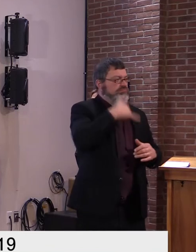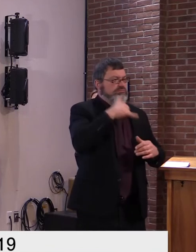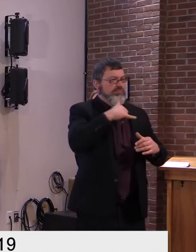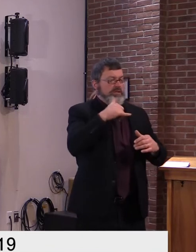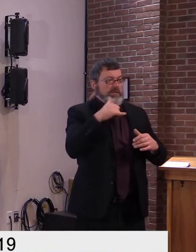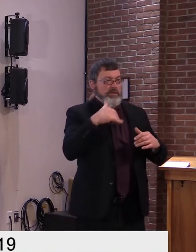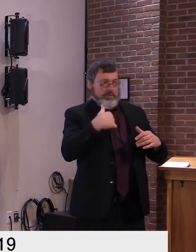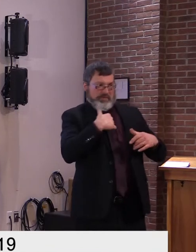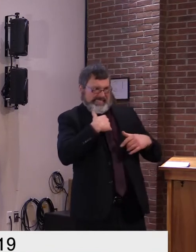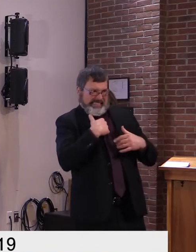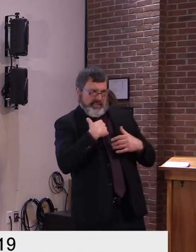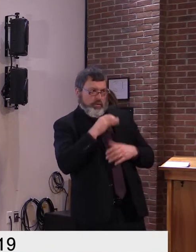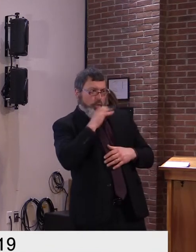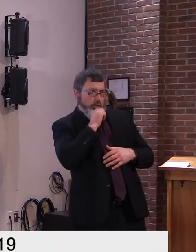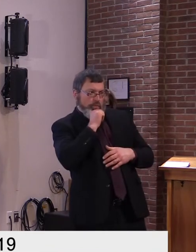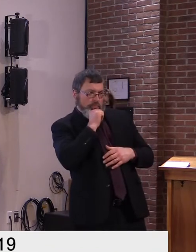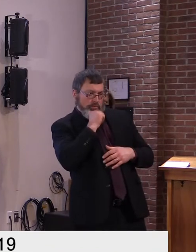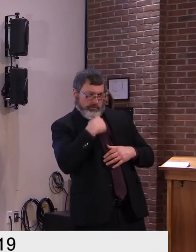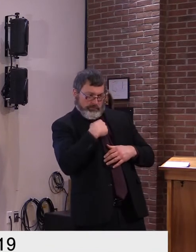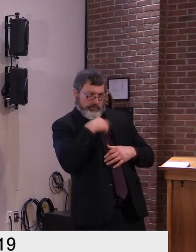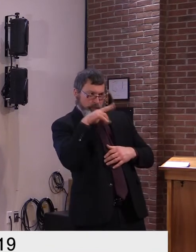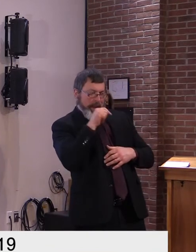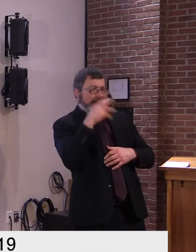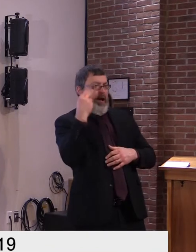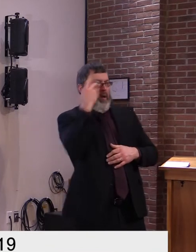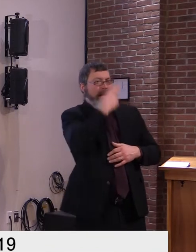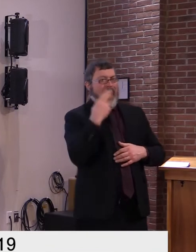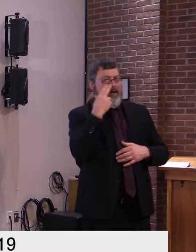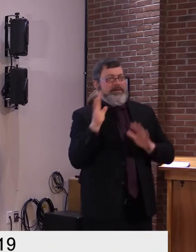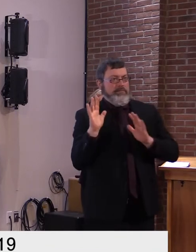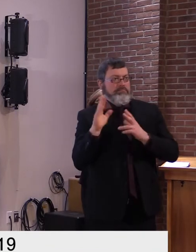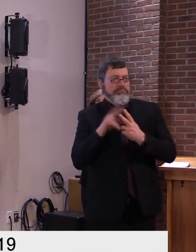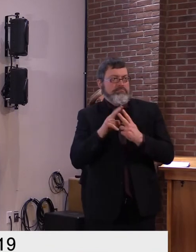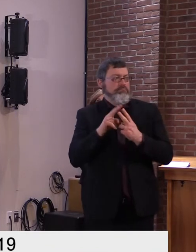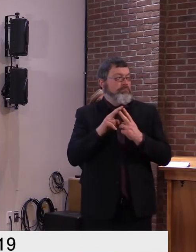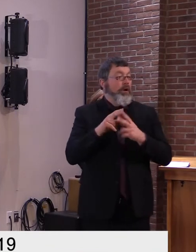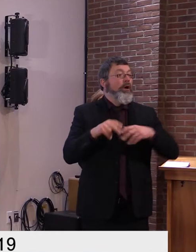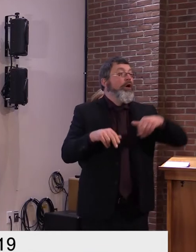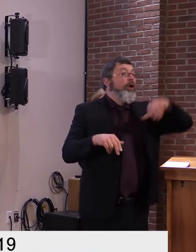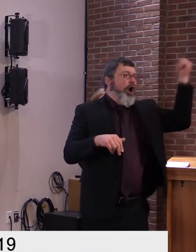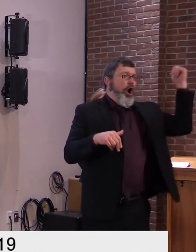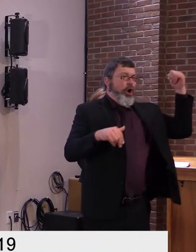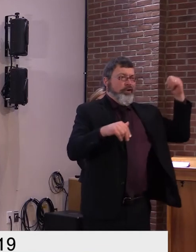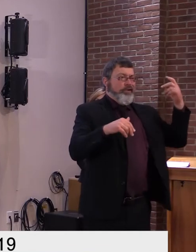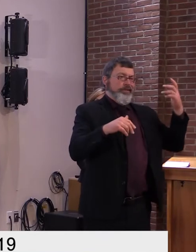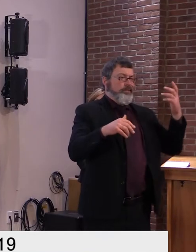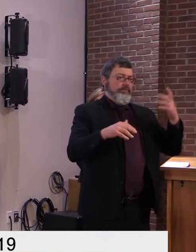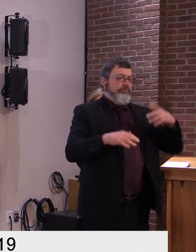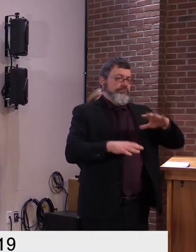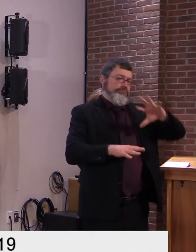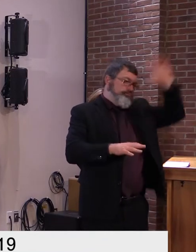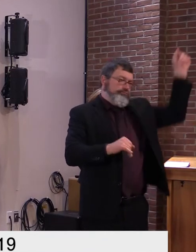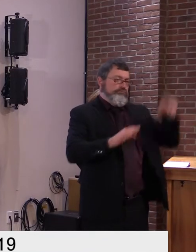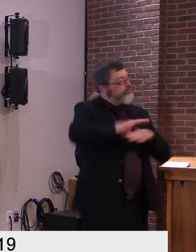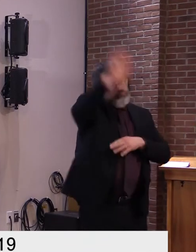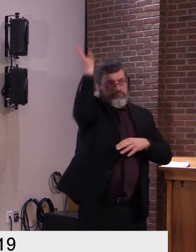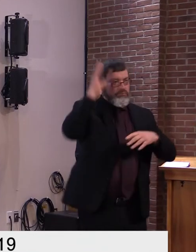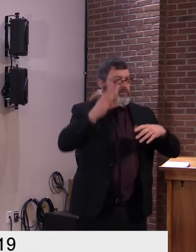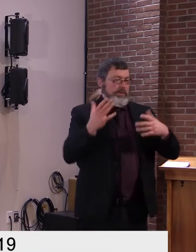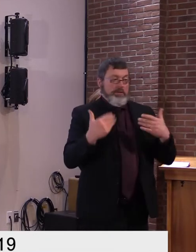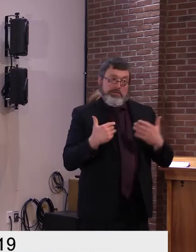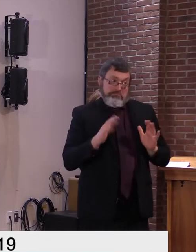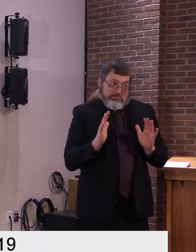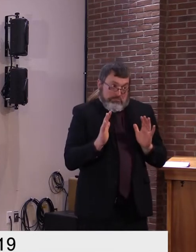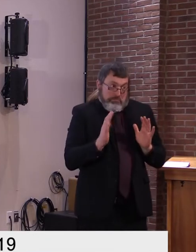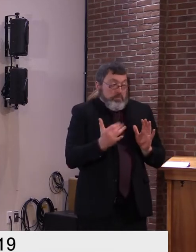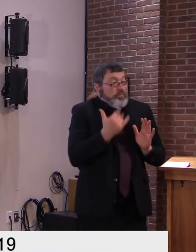increases in their cases on a more exponential growth curve. And I'm just illustrating here that